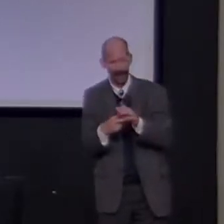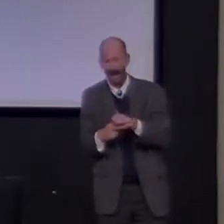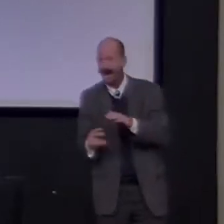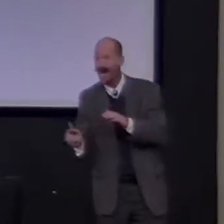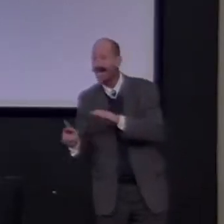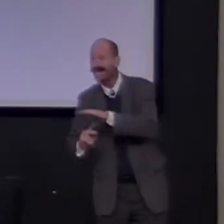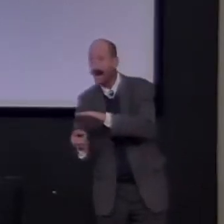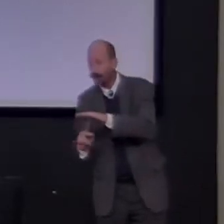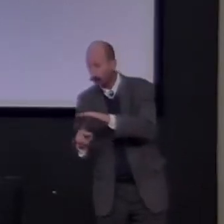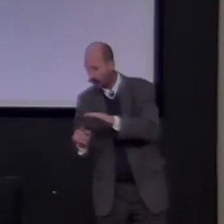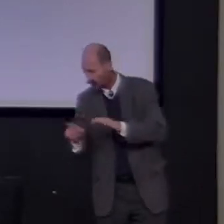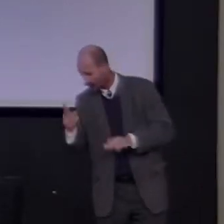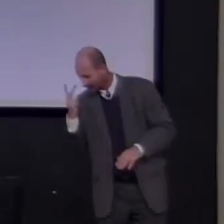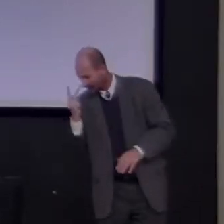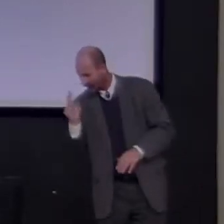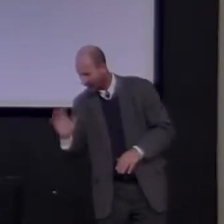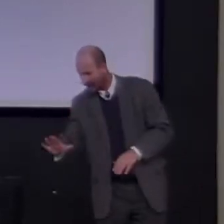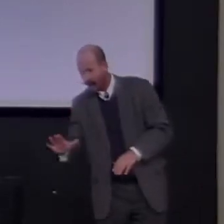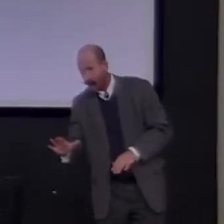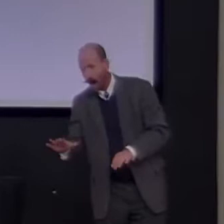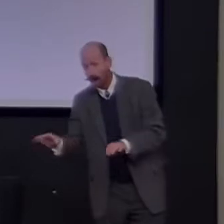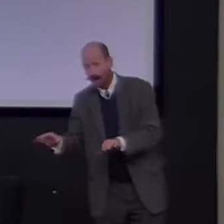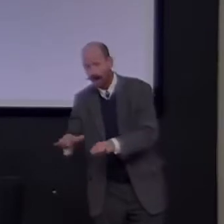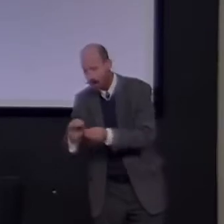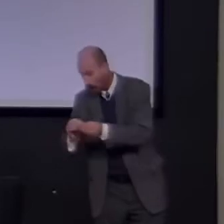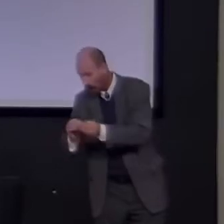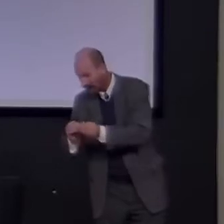it predict how well you do as rated by